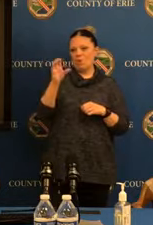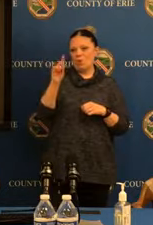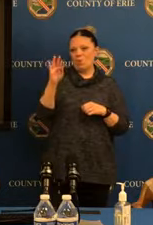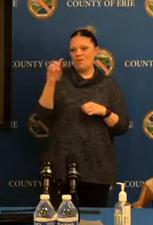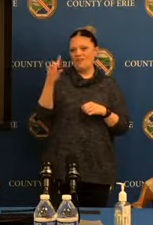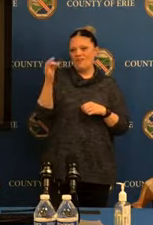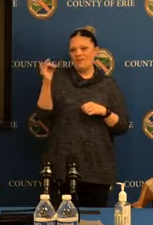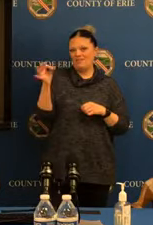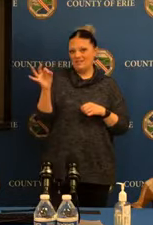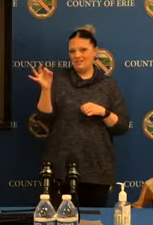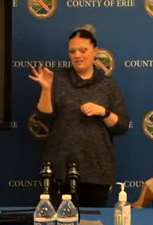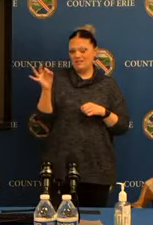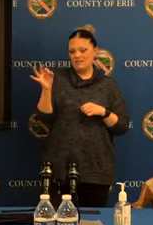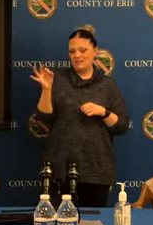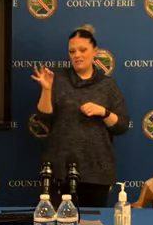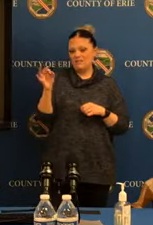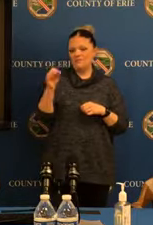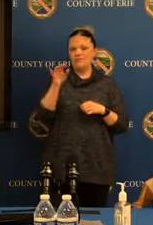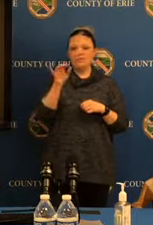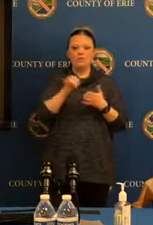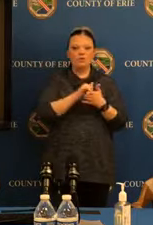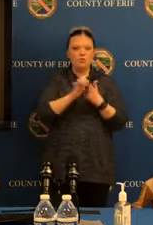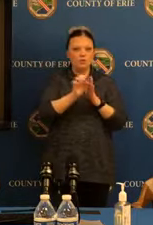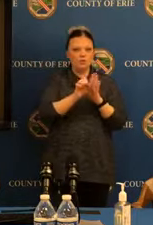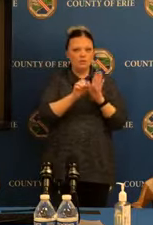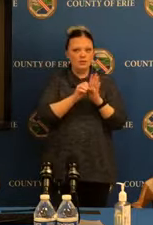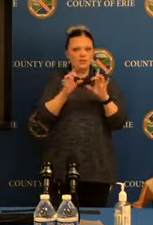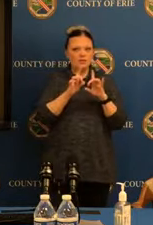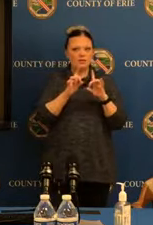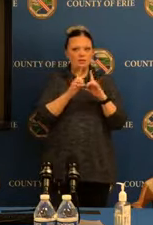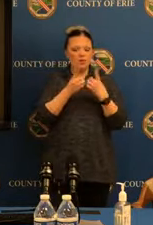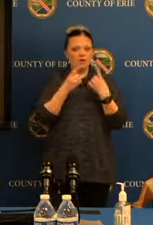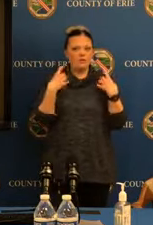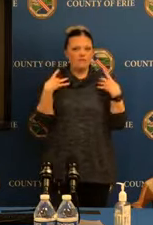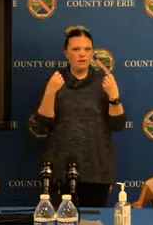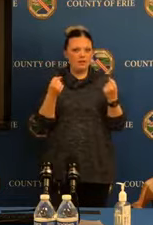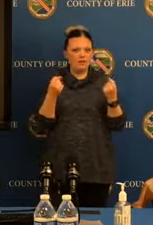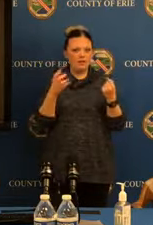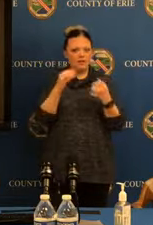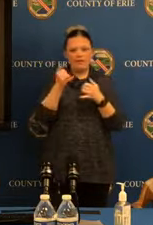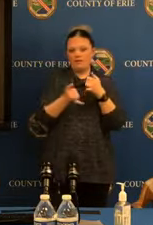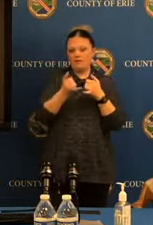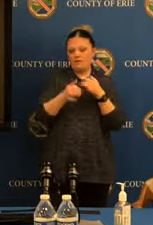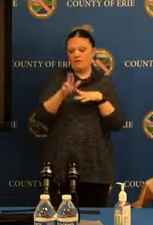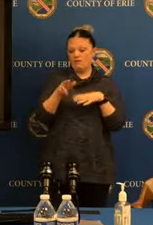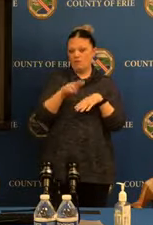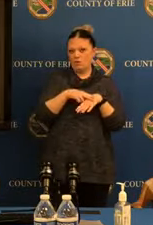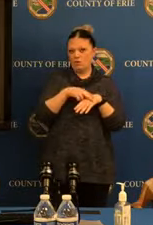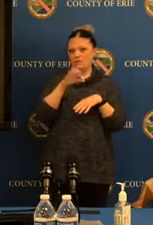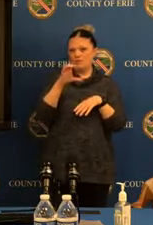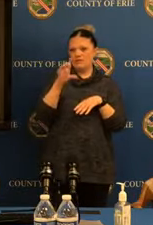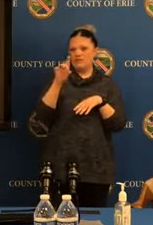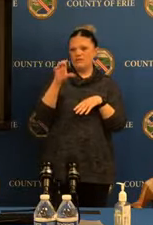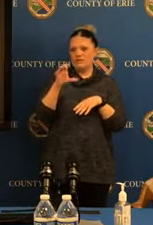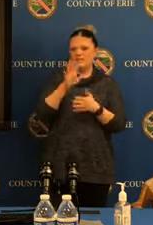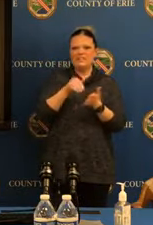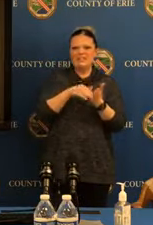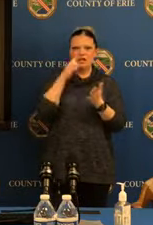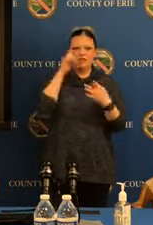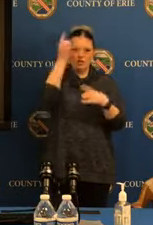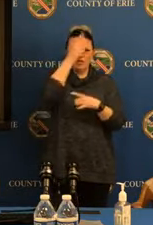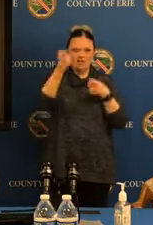erie.gov/COVID-19. It also includes the New York State Department of Health website. And finally, of course, the CDC, the Center for